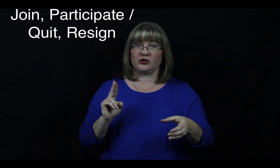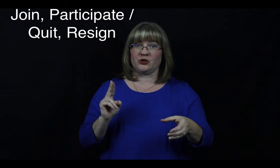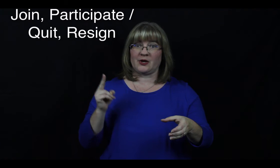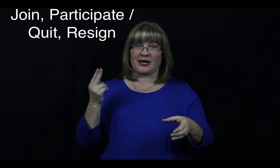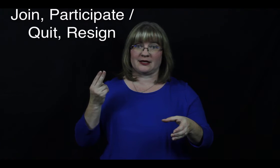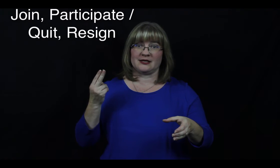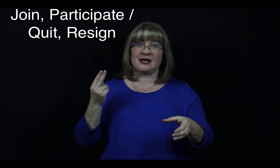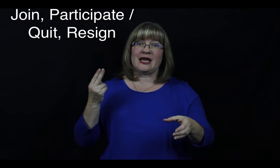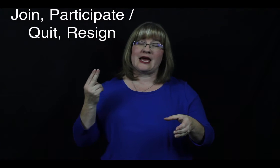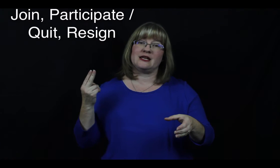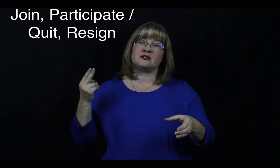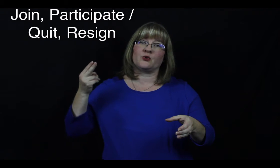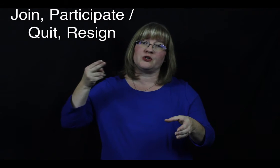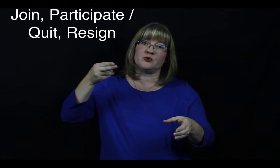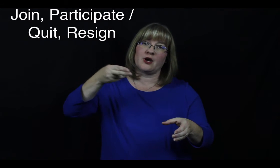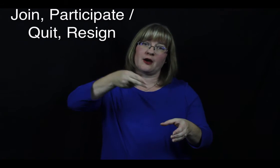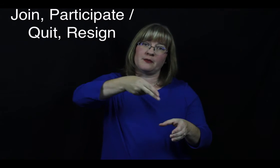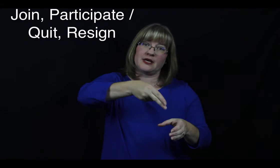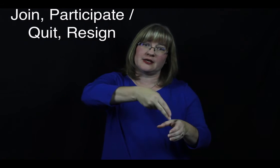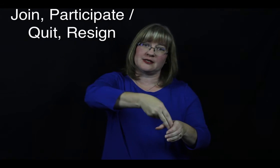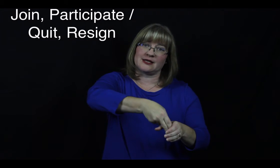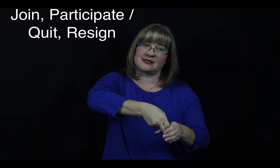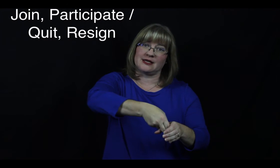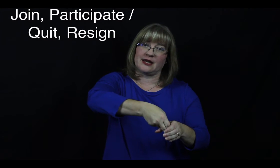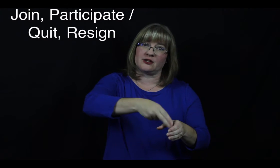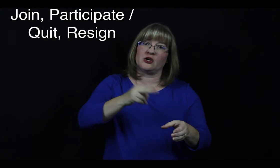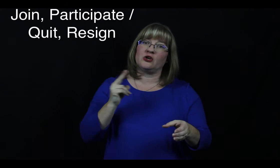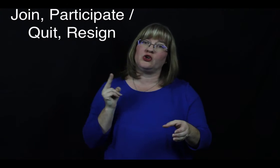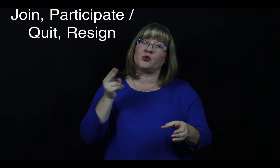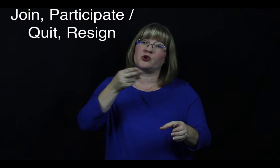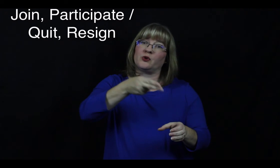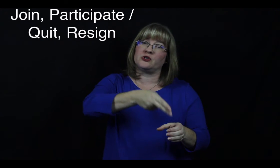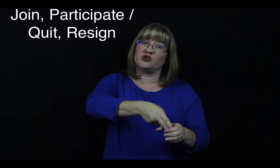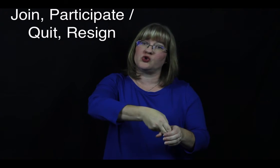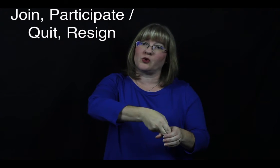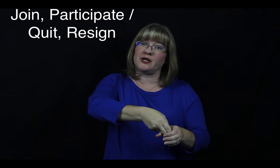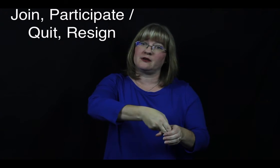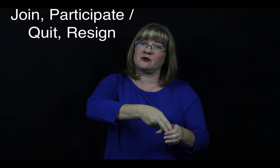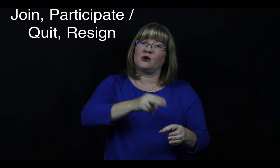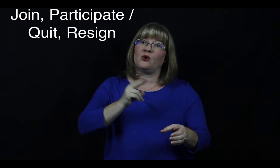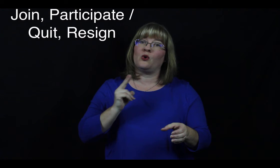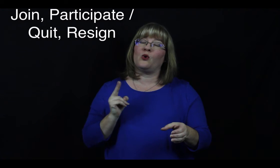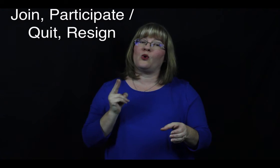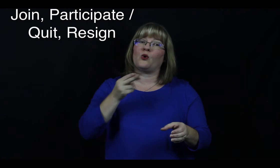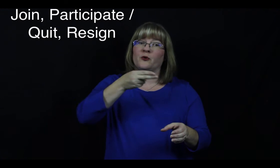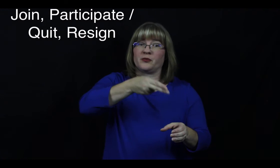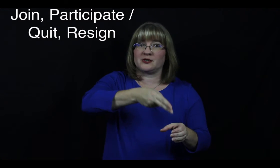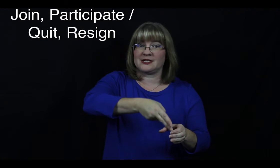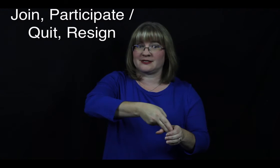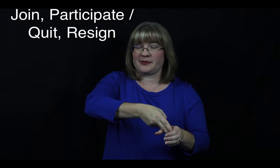U hand, and it is going to come into that C hand. You are going to join or